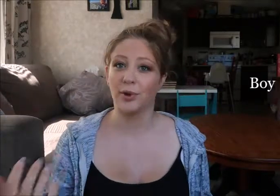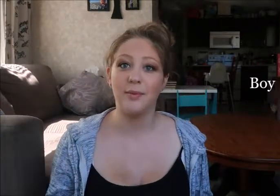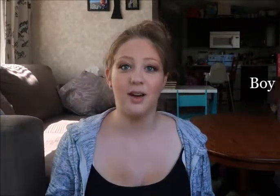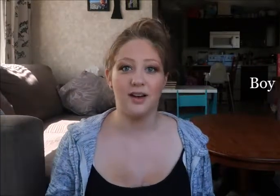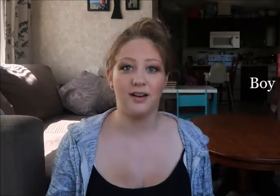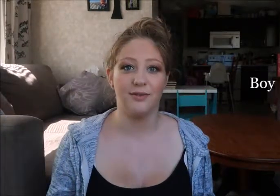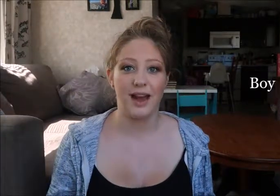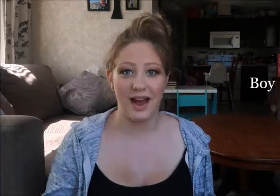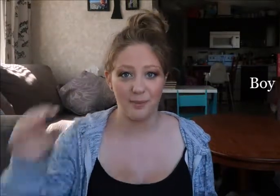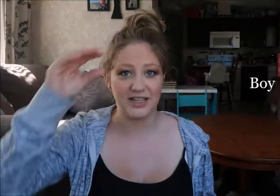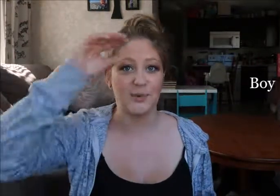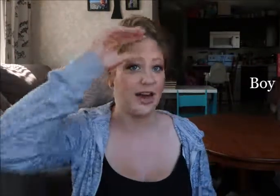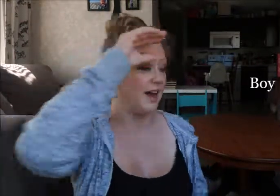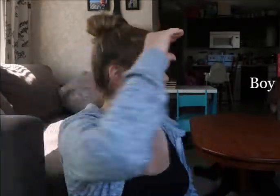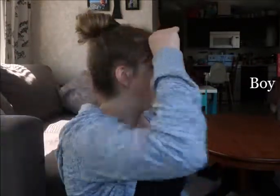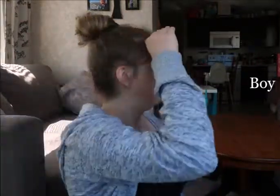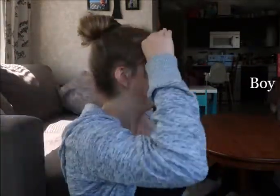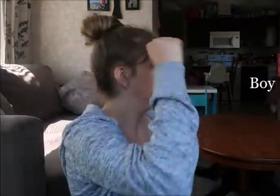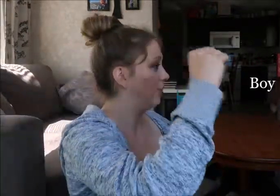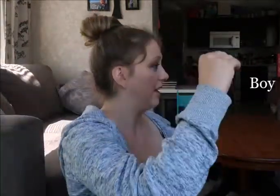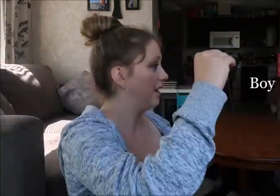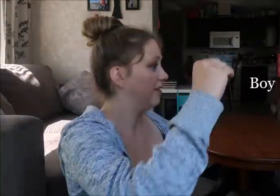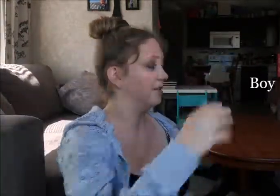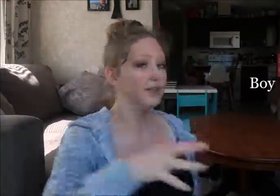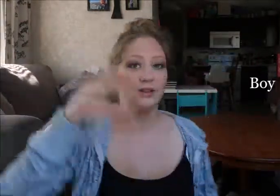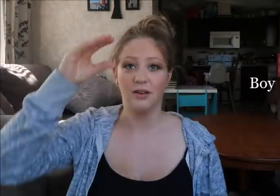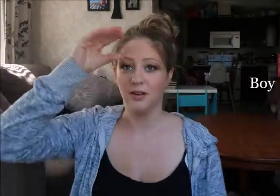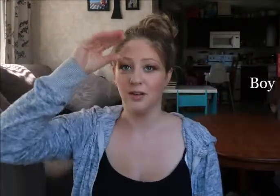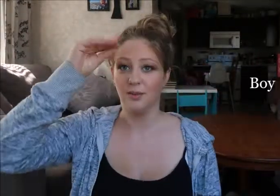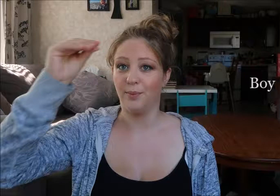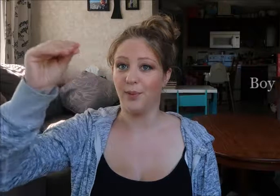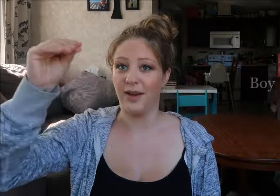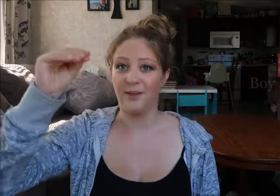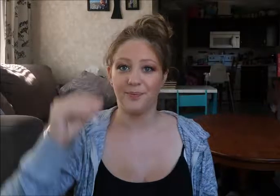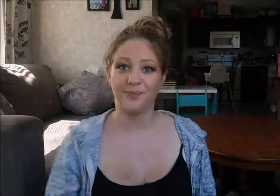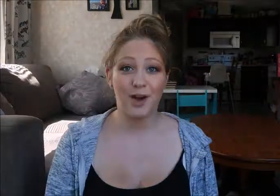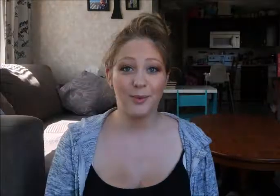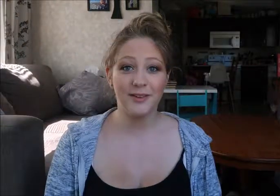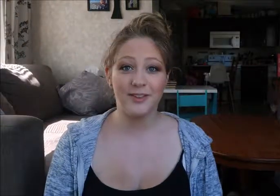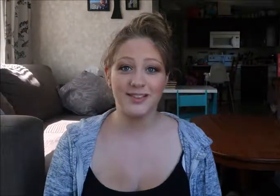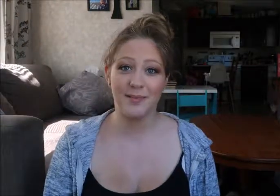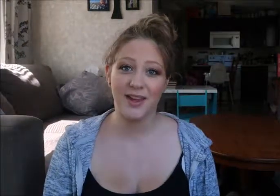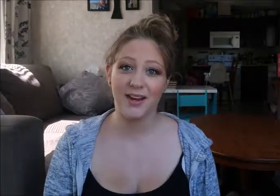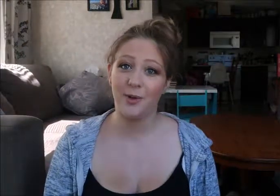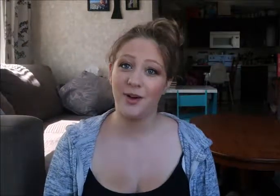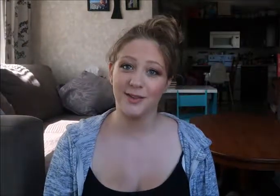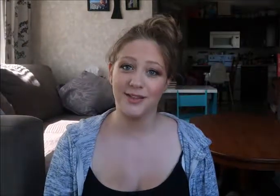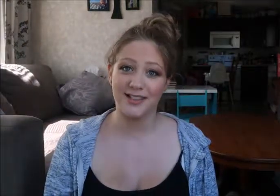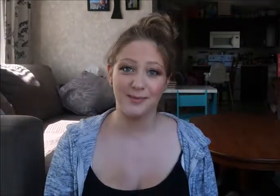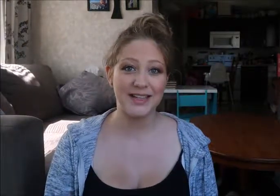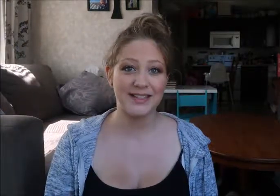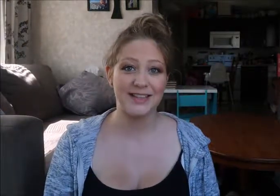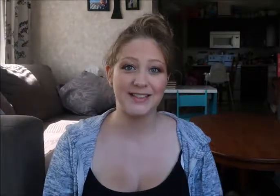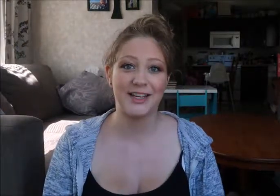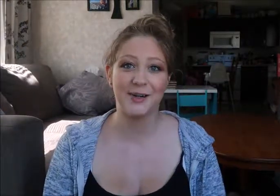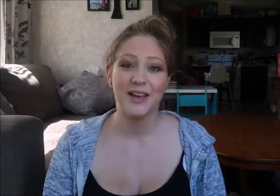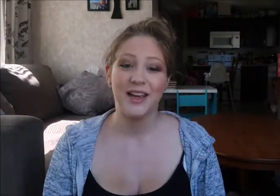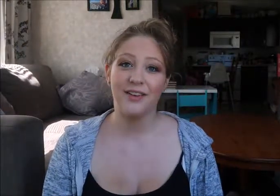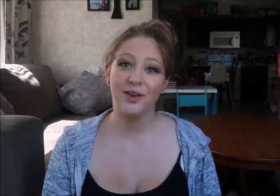brim of a baseball hat, so boy, boy. I hope you learned something, and I hope all those signs made sense to you. If you have